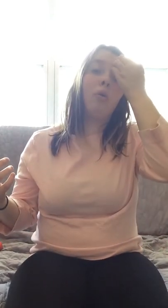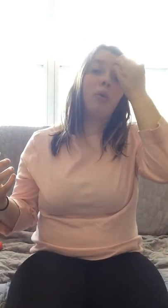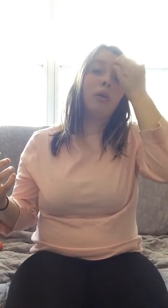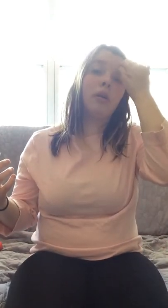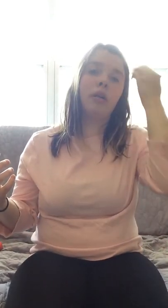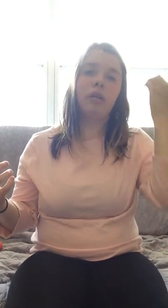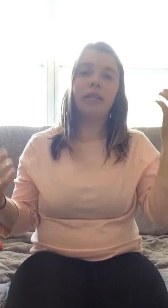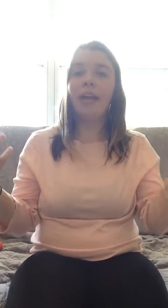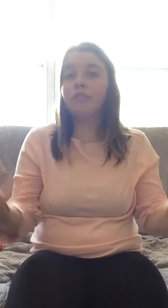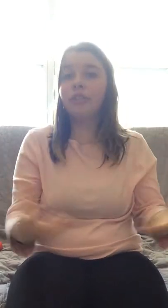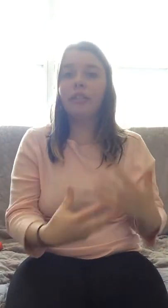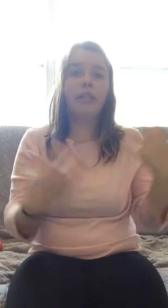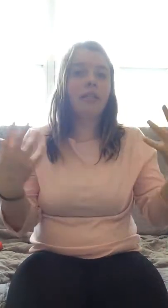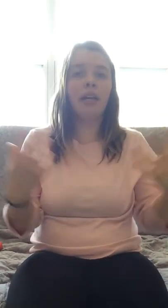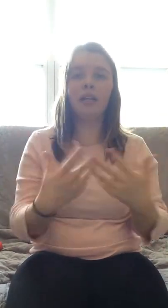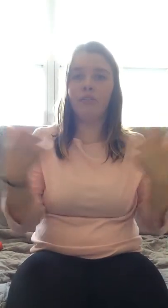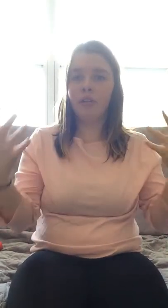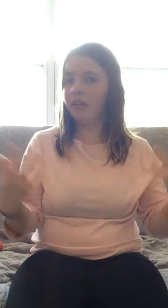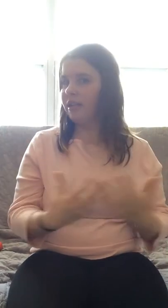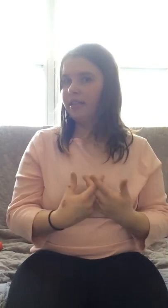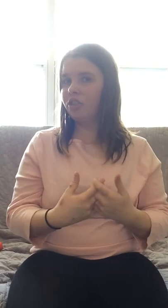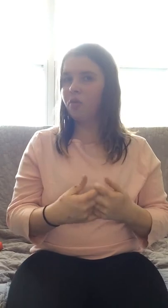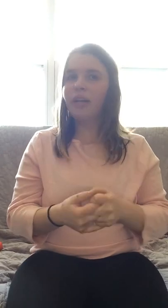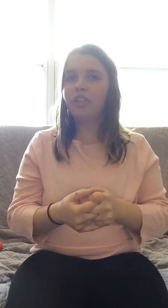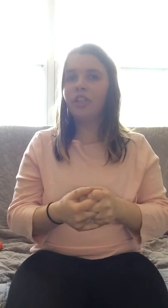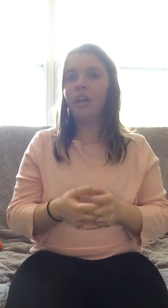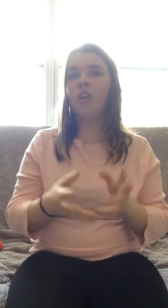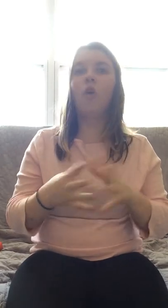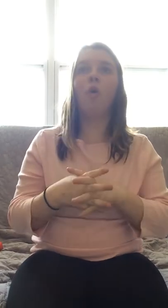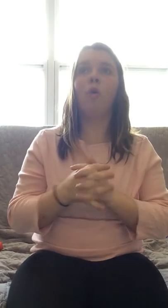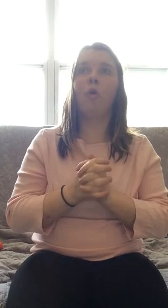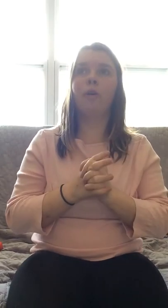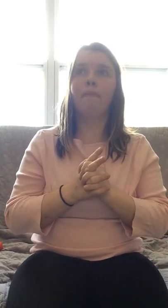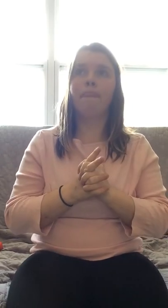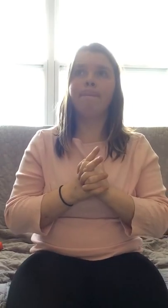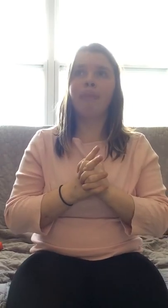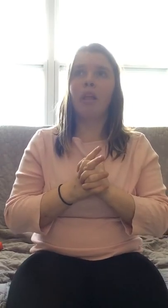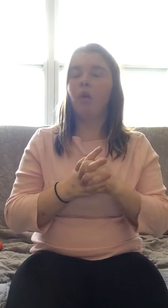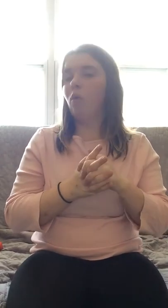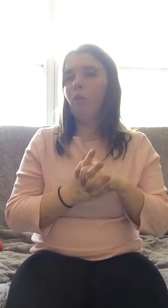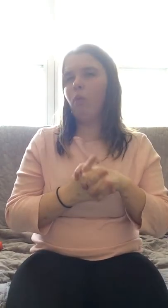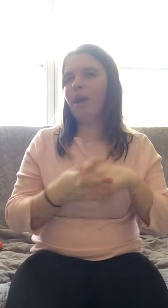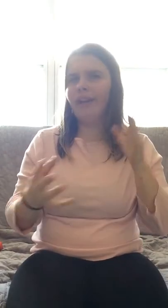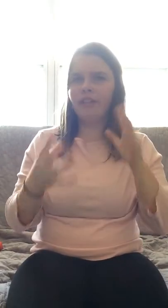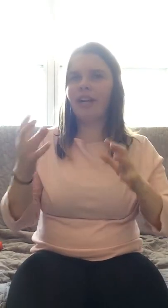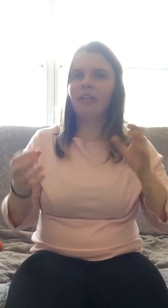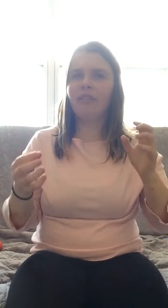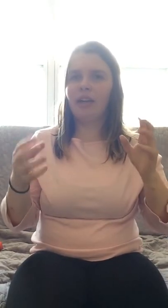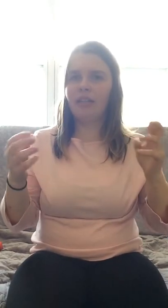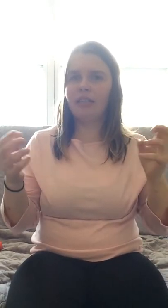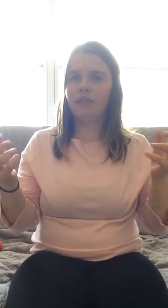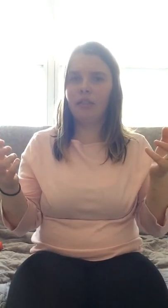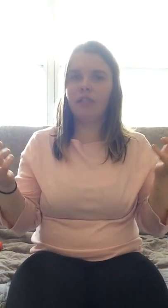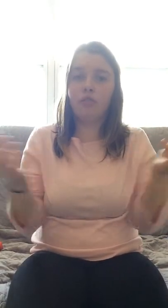or counseling kind of situation or whatever kind of activities of